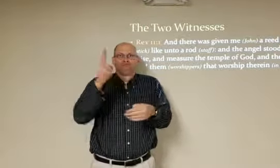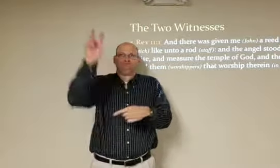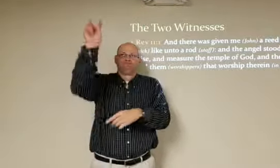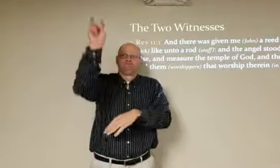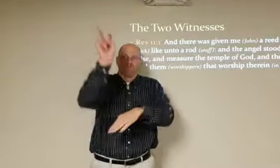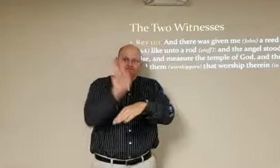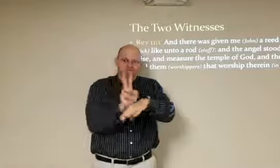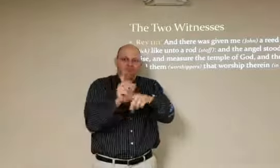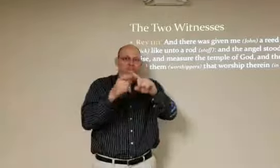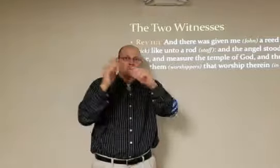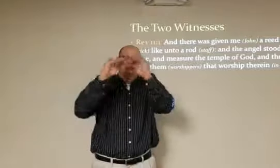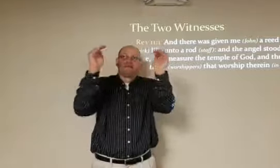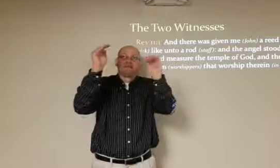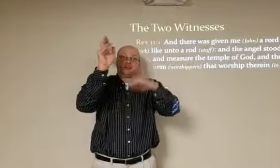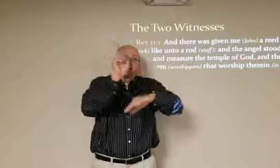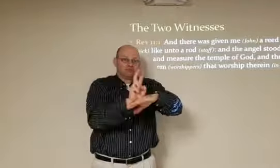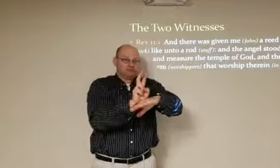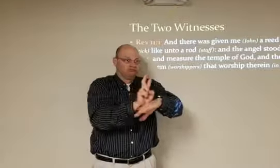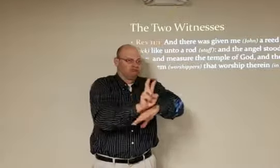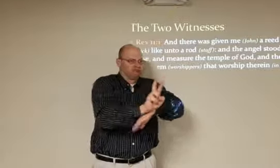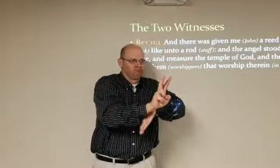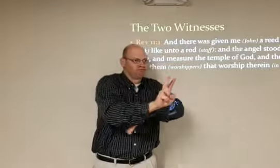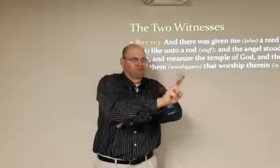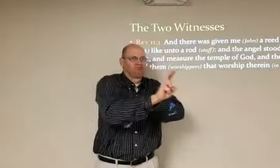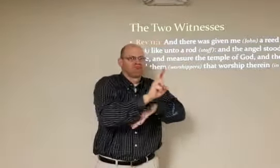or the two come from heaven.